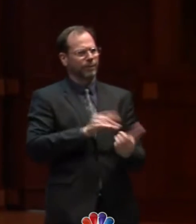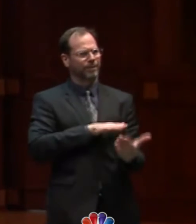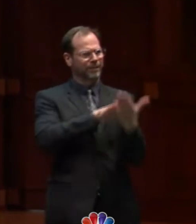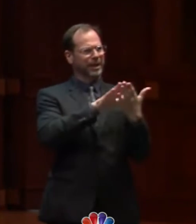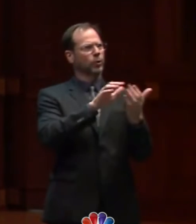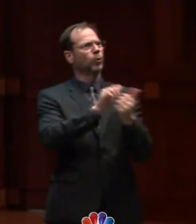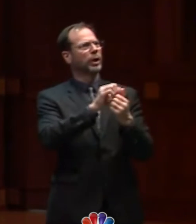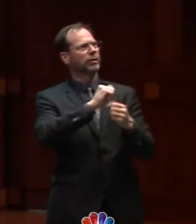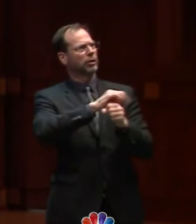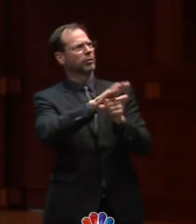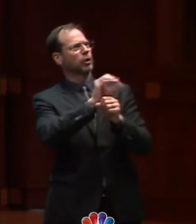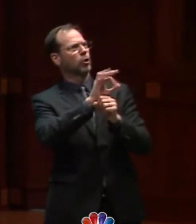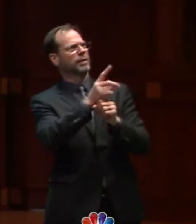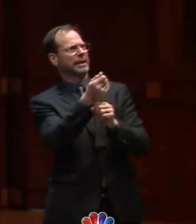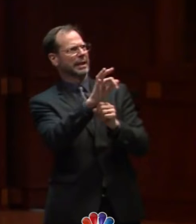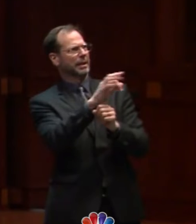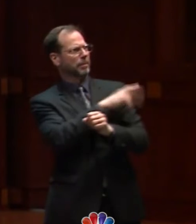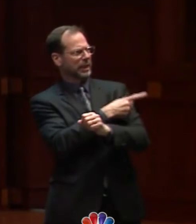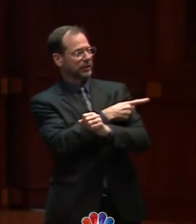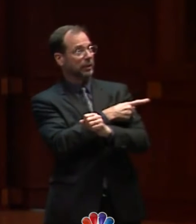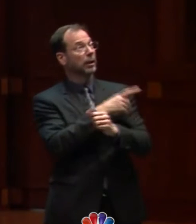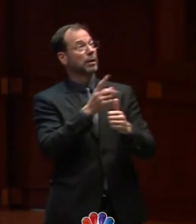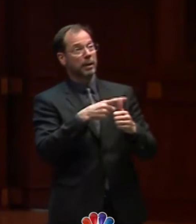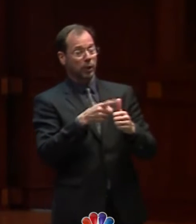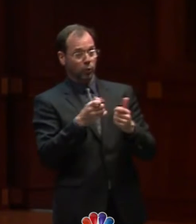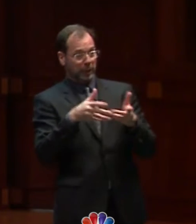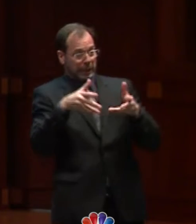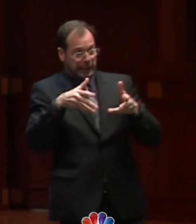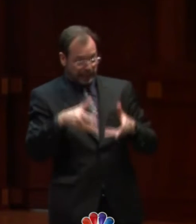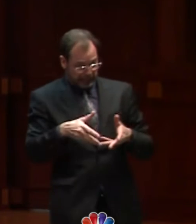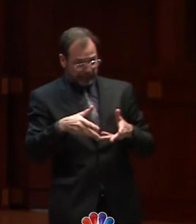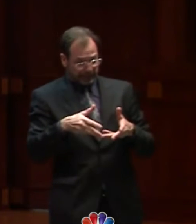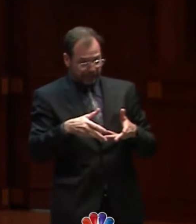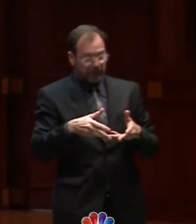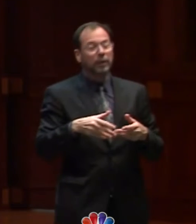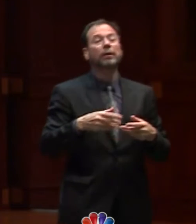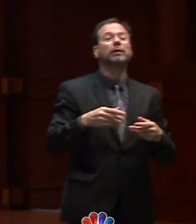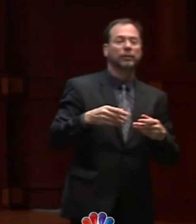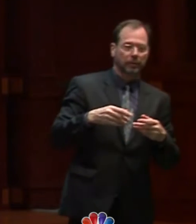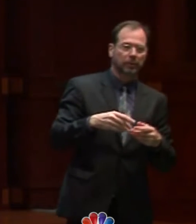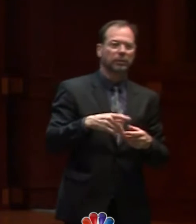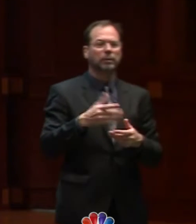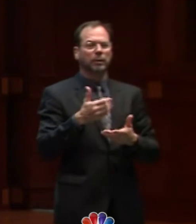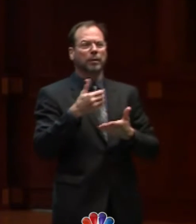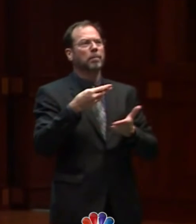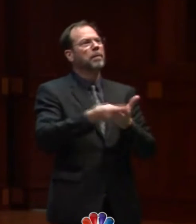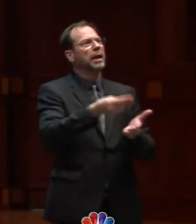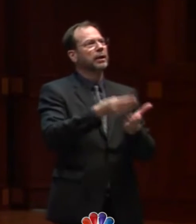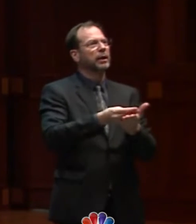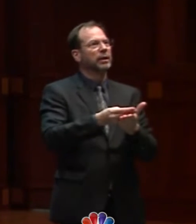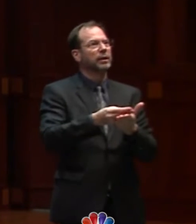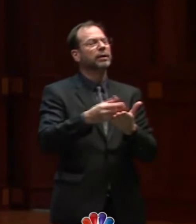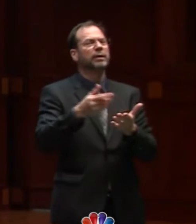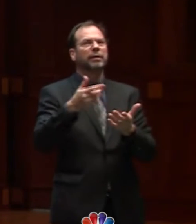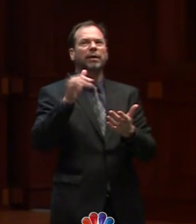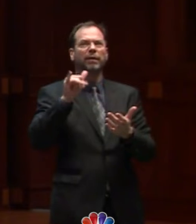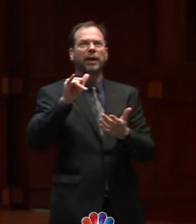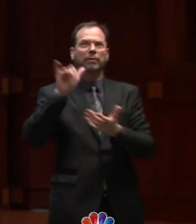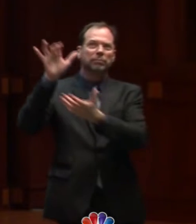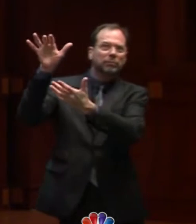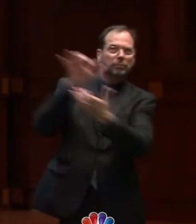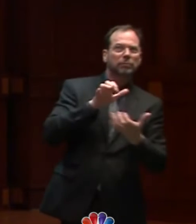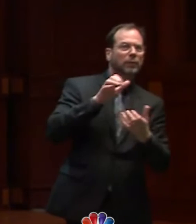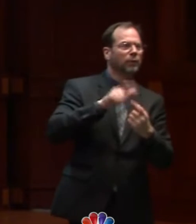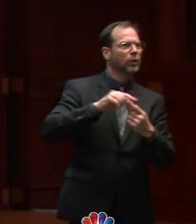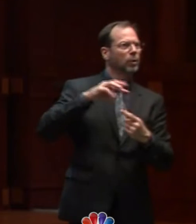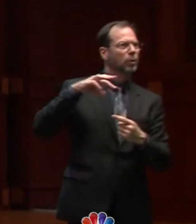patients. Then what we deal with is the tidal wave of financial support that has been delivered from